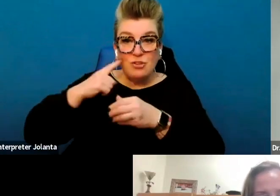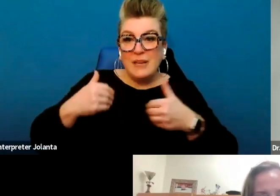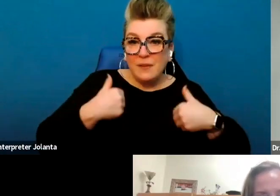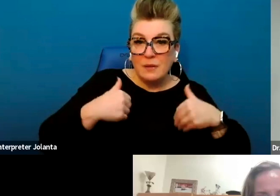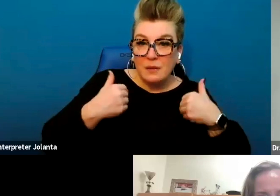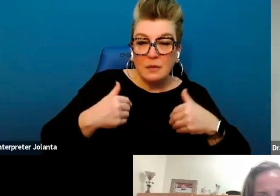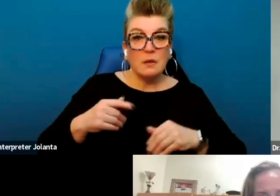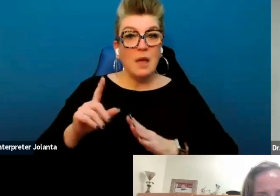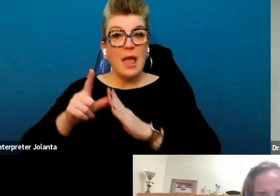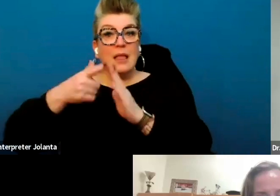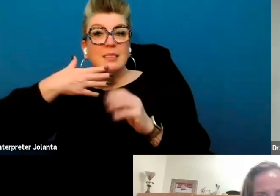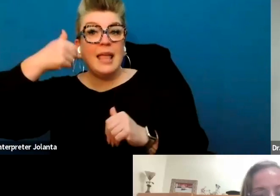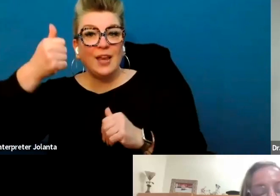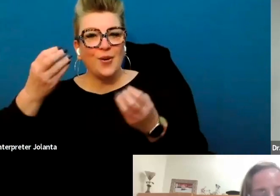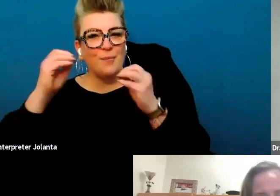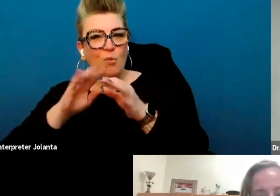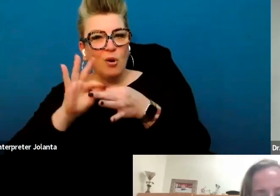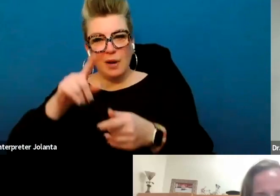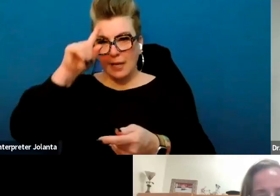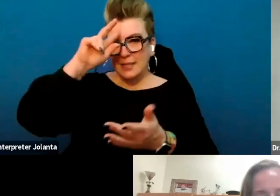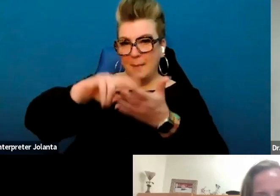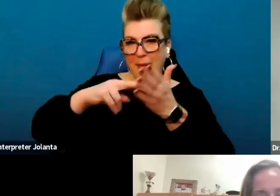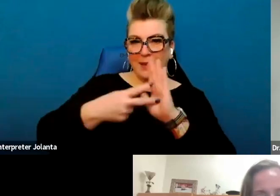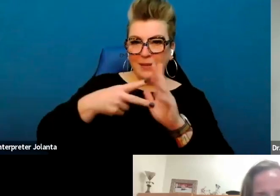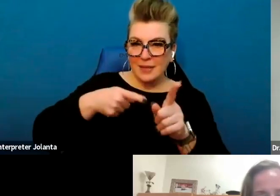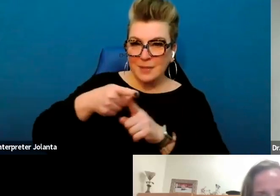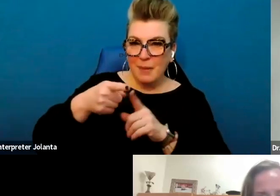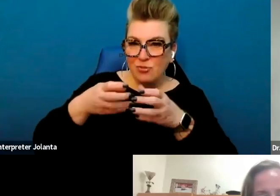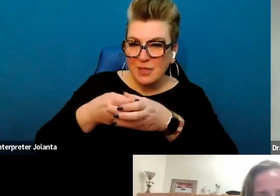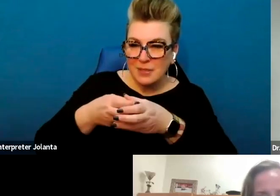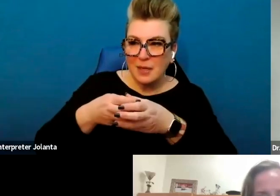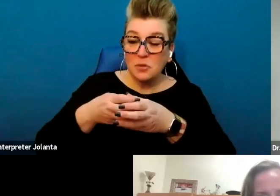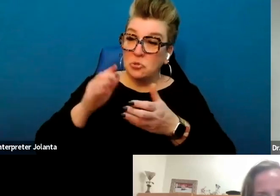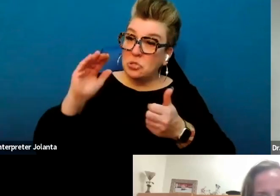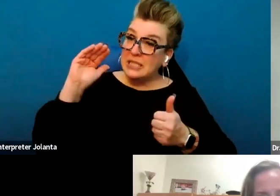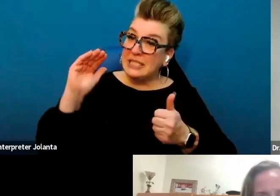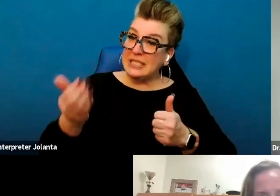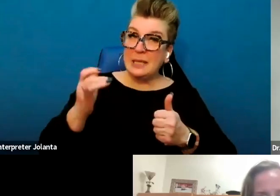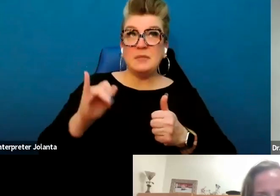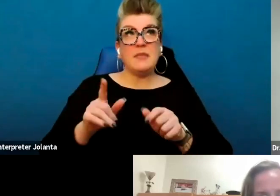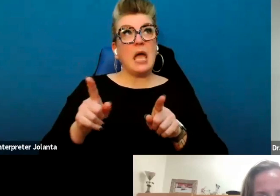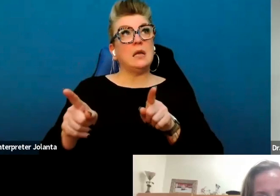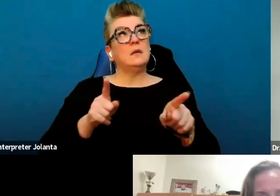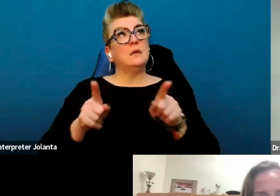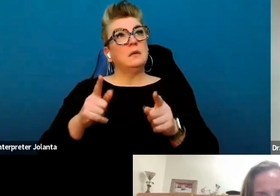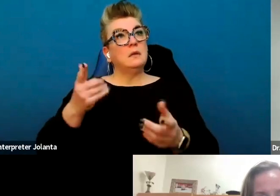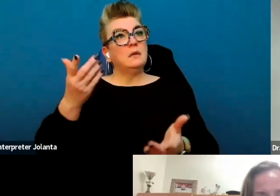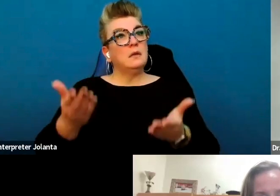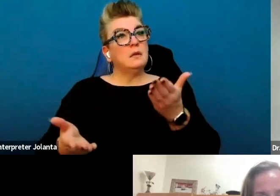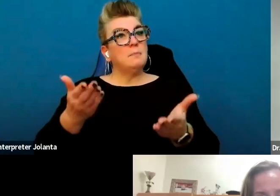was related more to kind of semantic specialization. And it seems to me that that may have